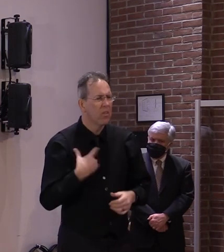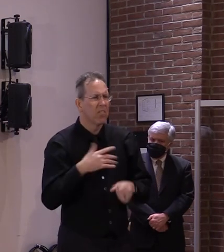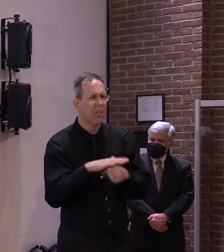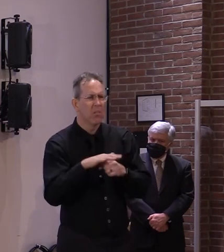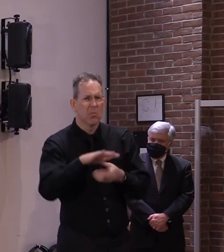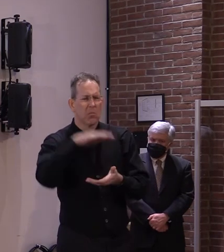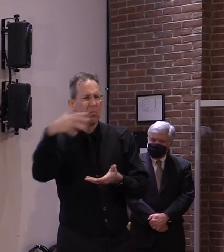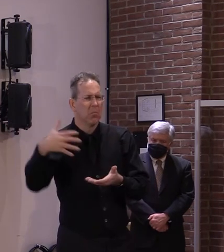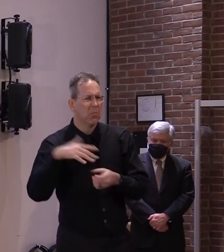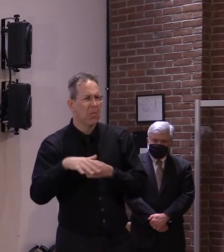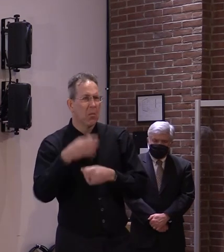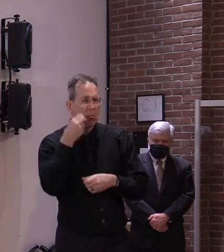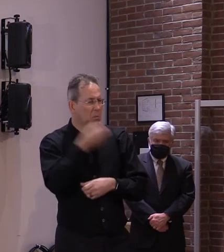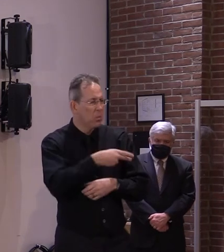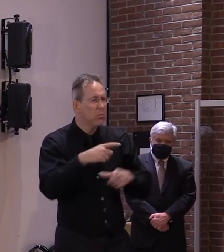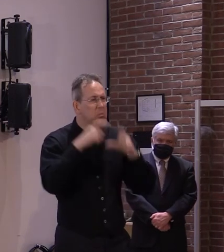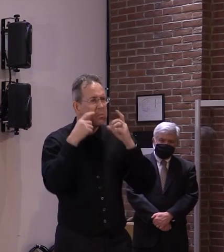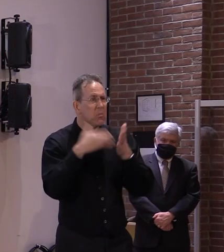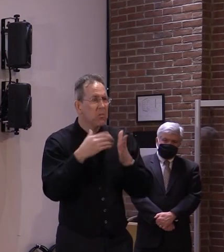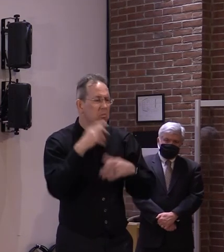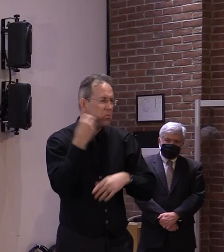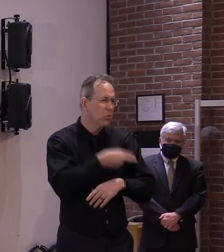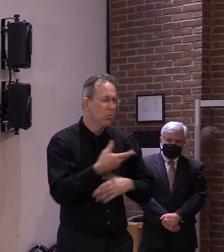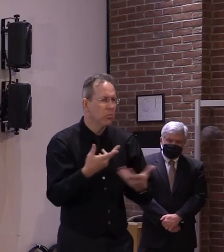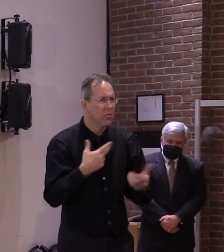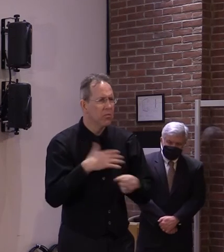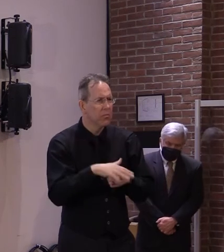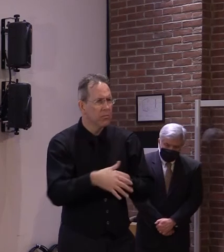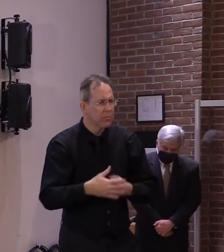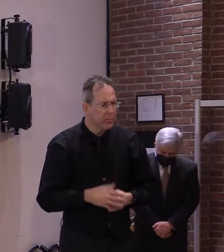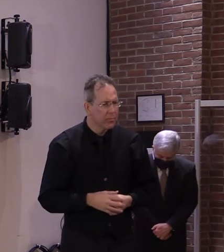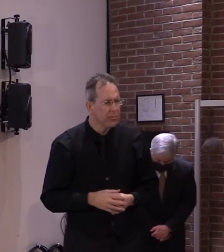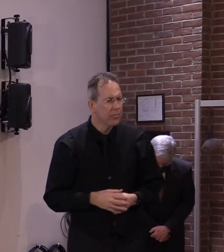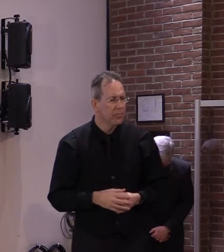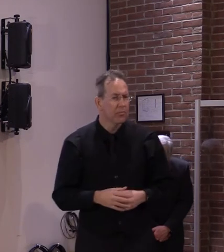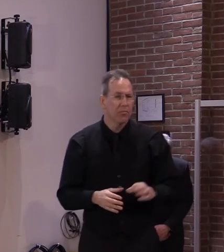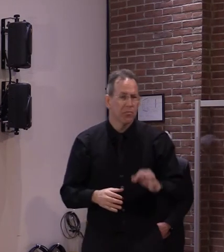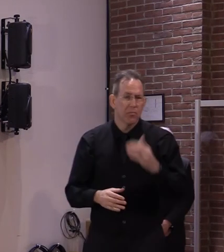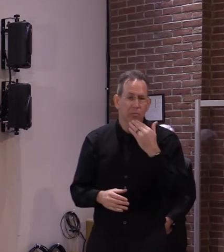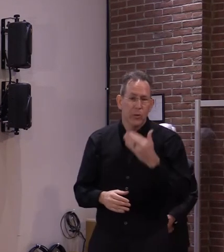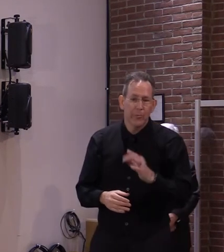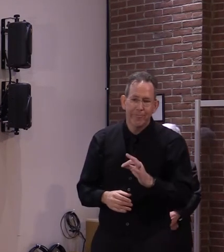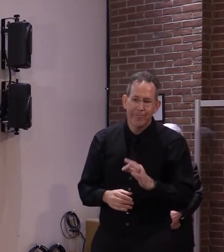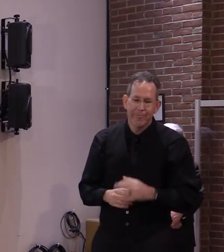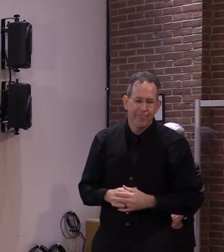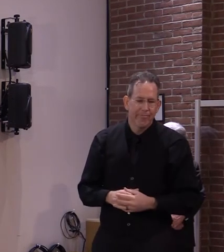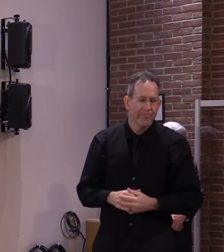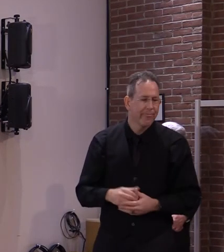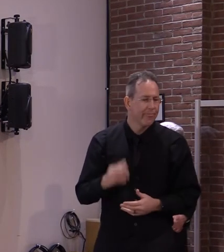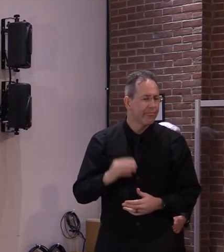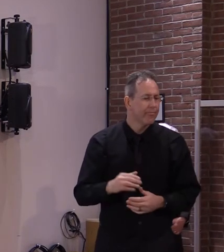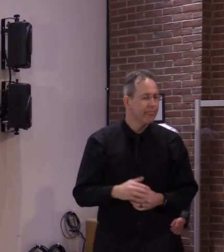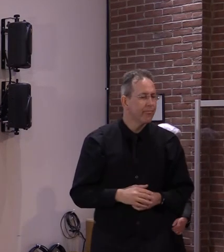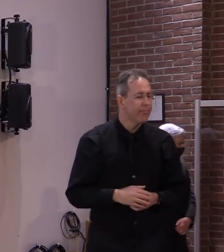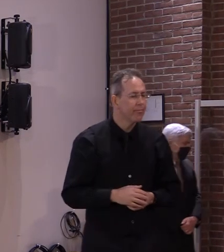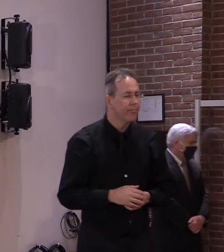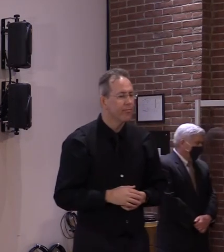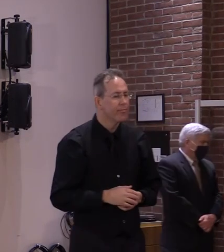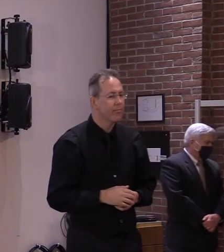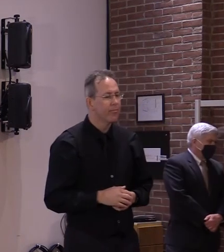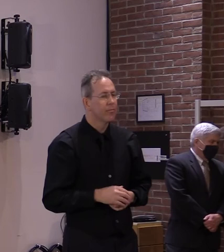okay thank you ed newport daily express